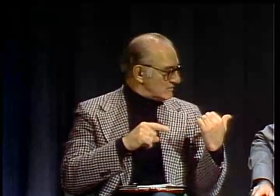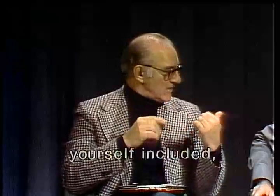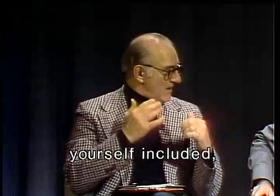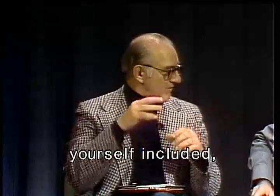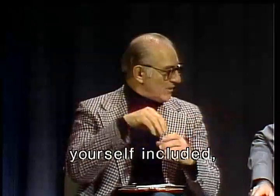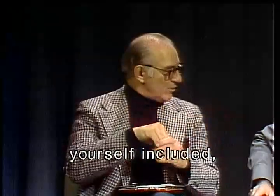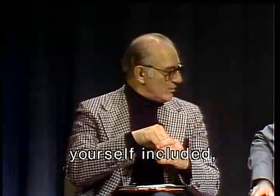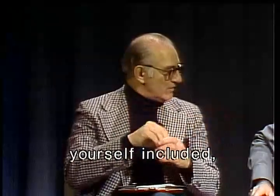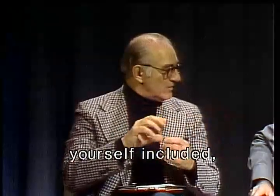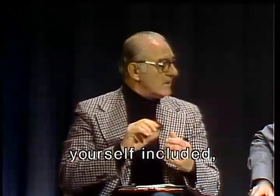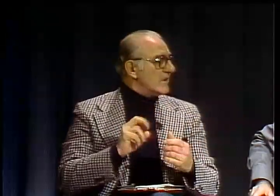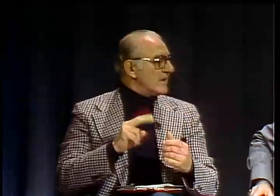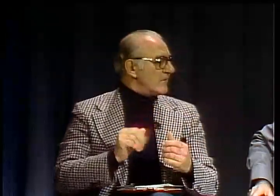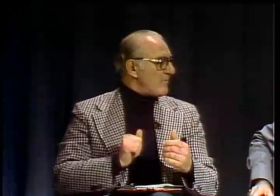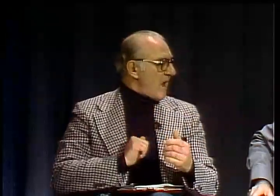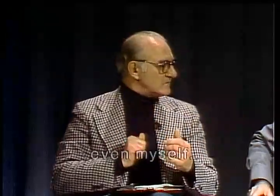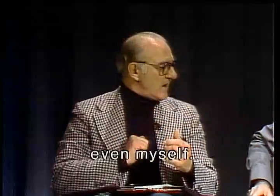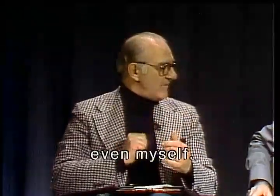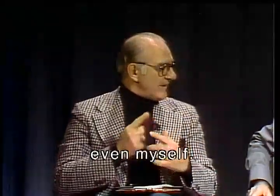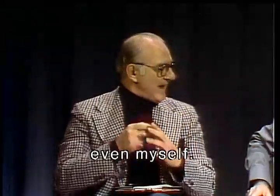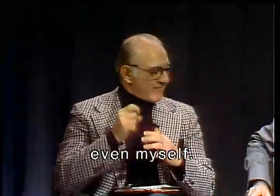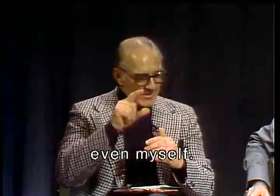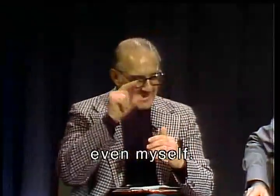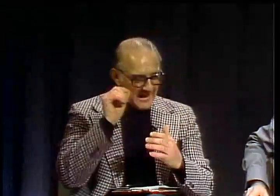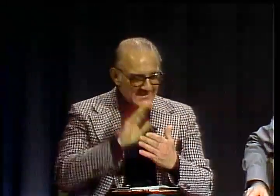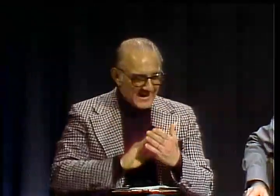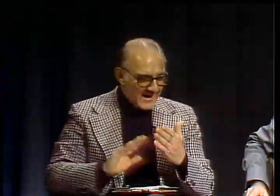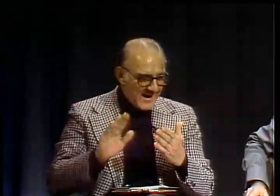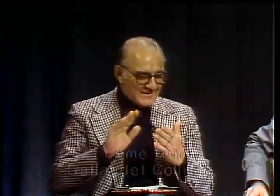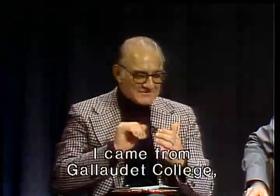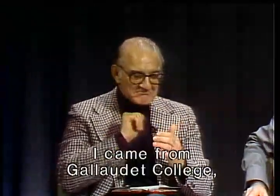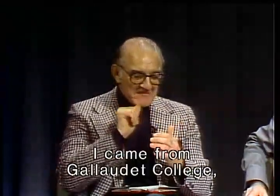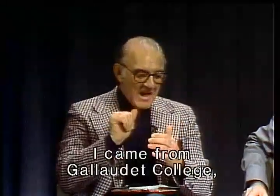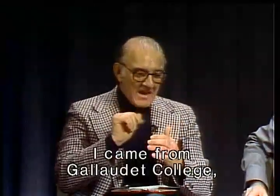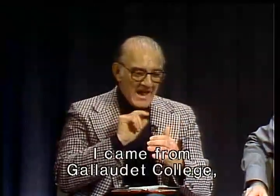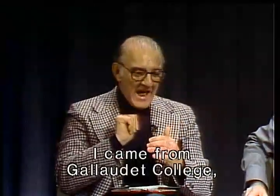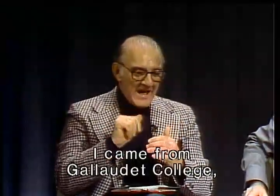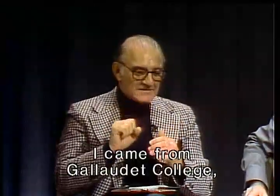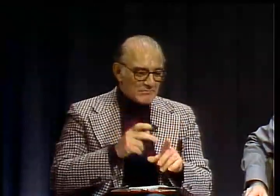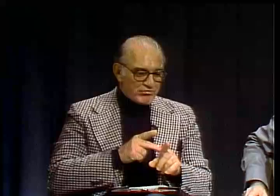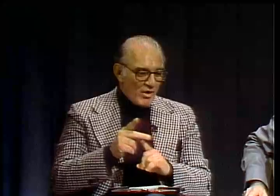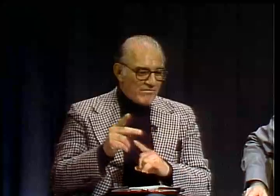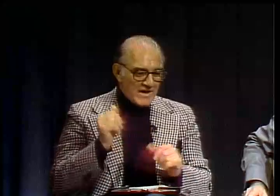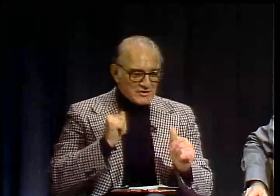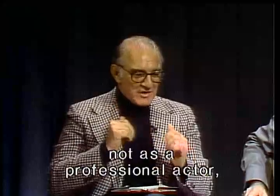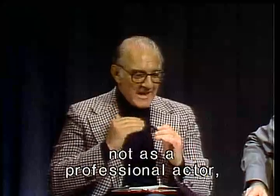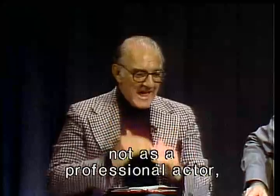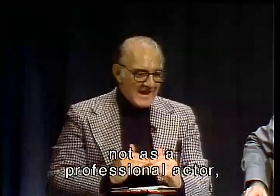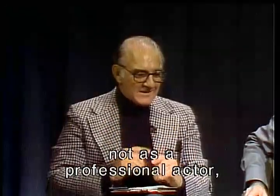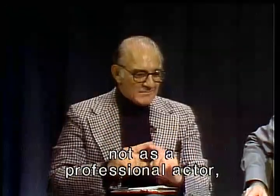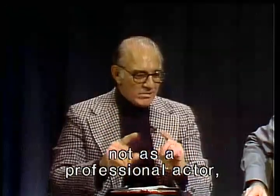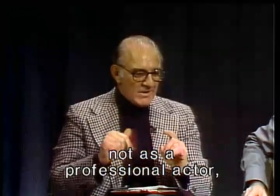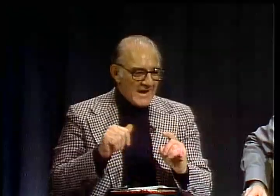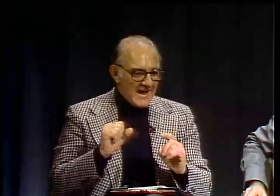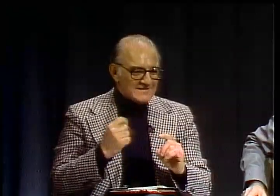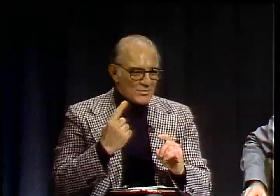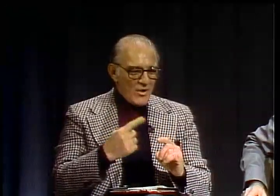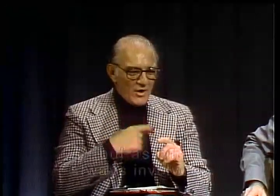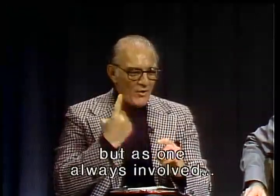yourself included. Even myself came from Caldecal as a professional actor, but as one